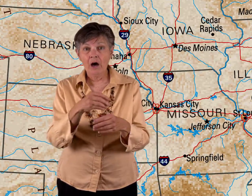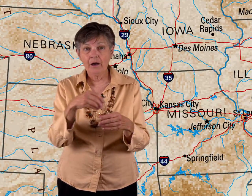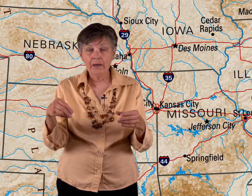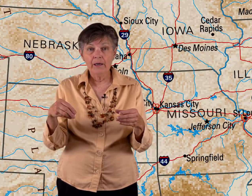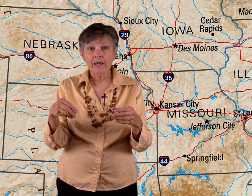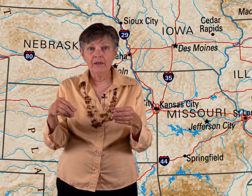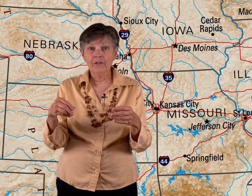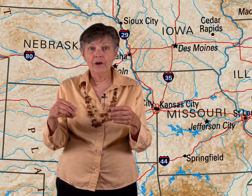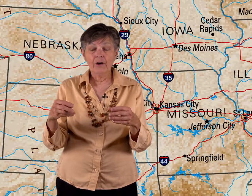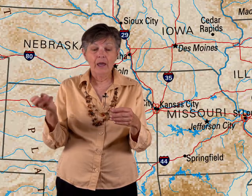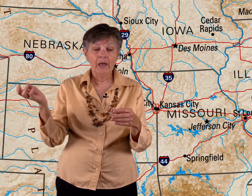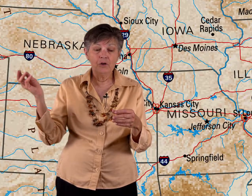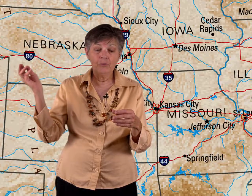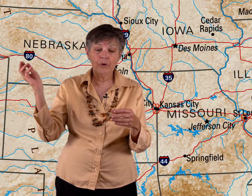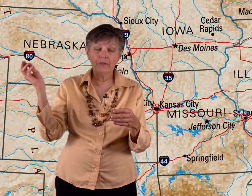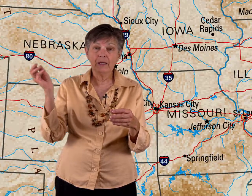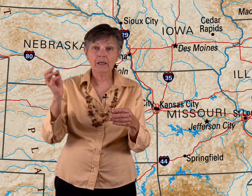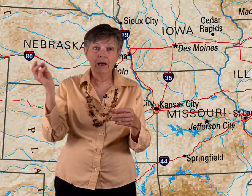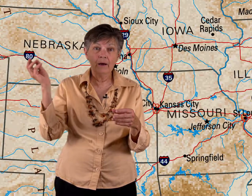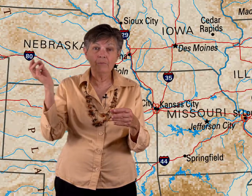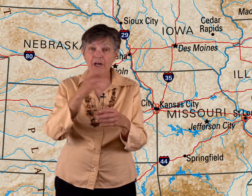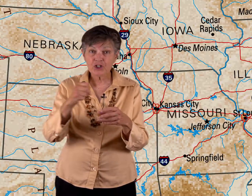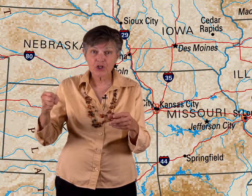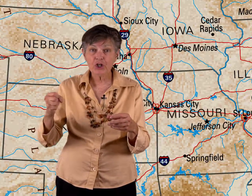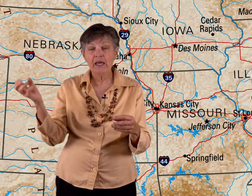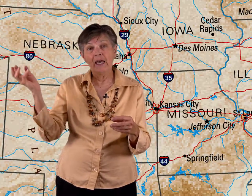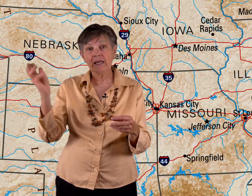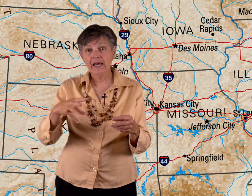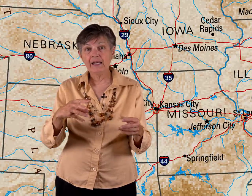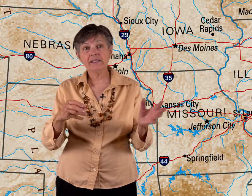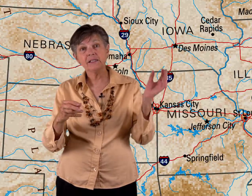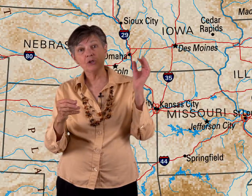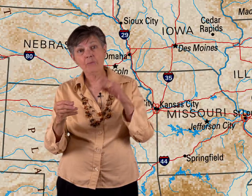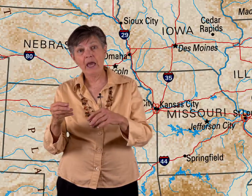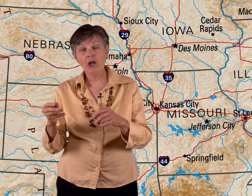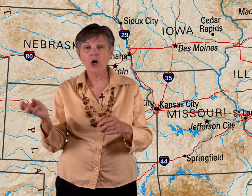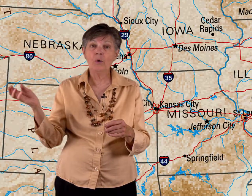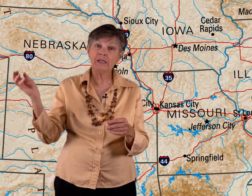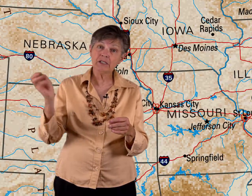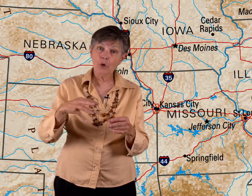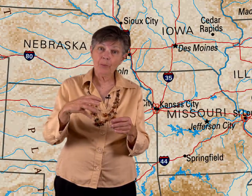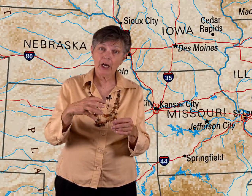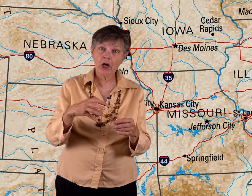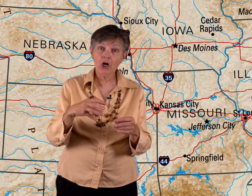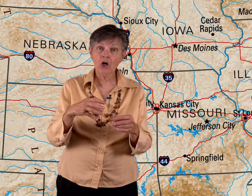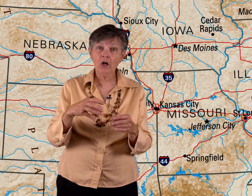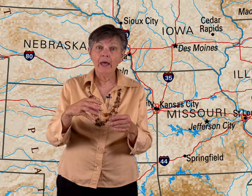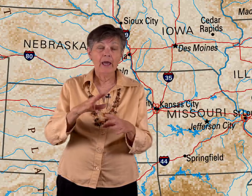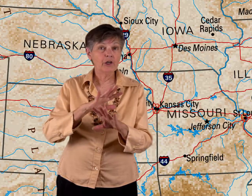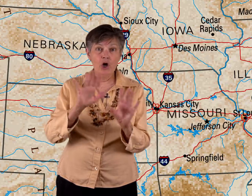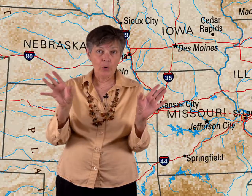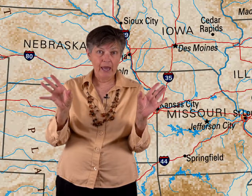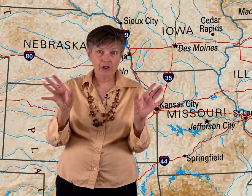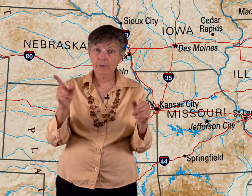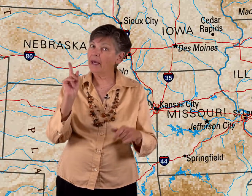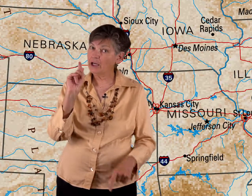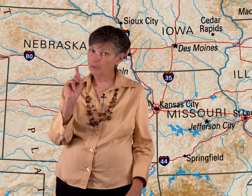dog in there and you put the mustard and lettuce and tomato and the dill pickle and no ketchup. Ketchup is for